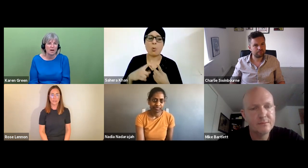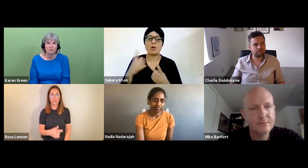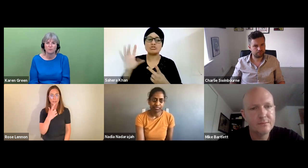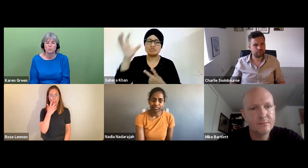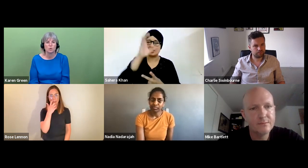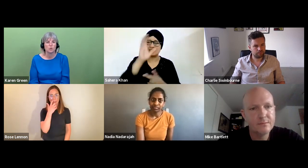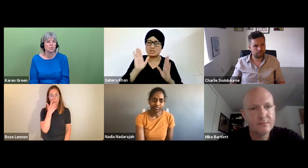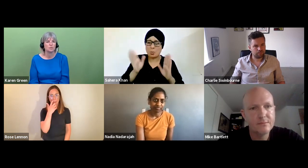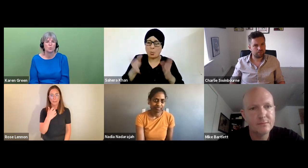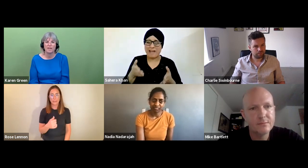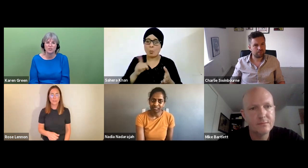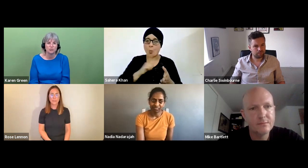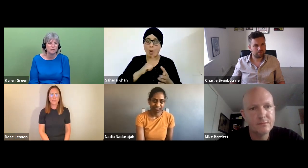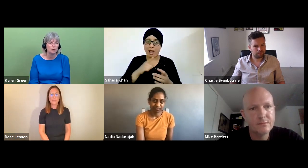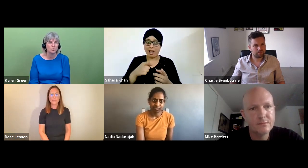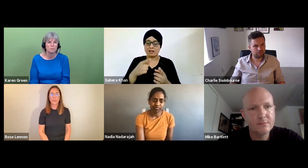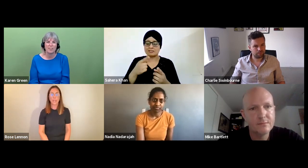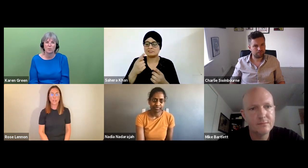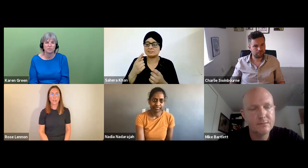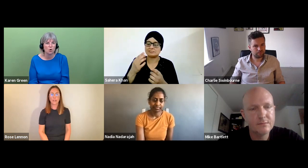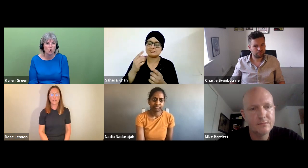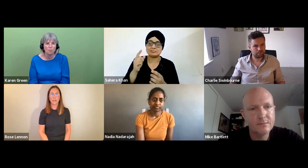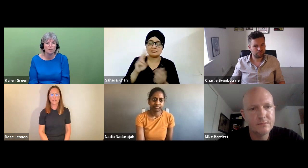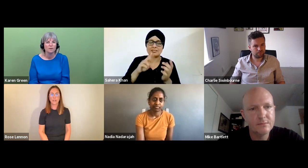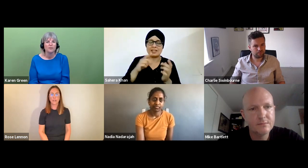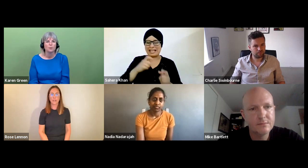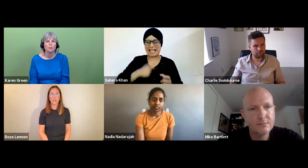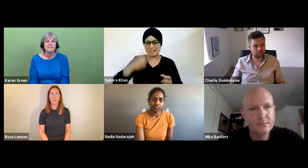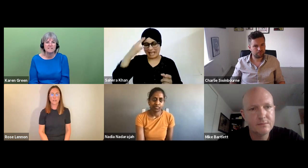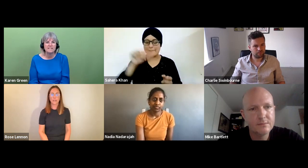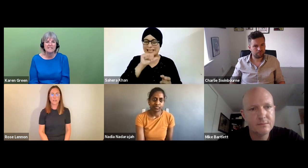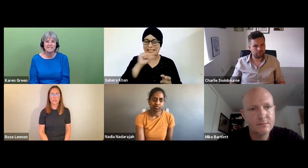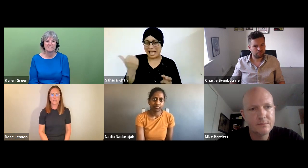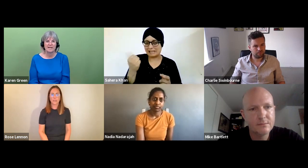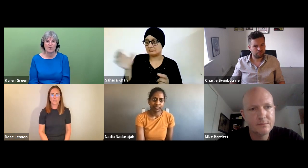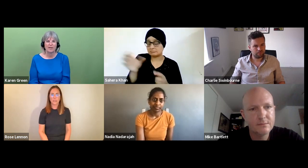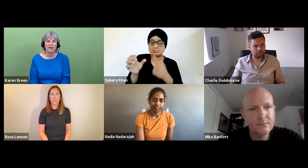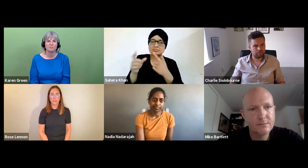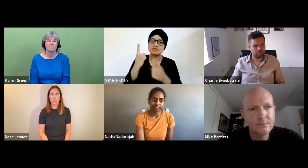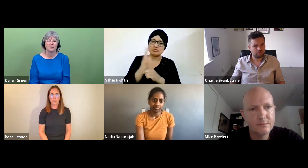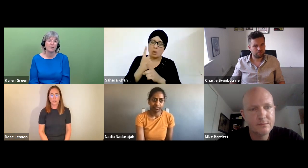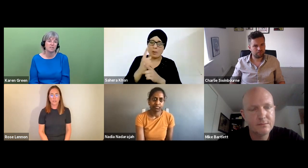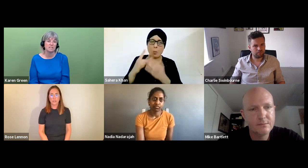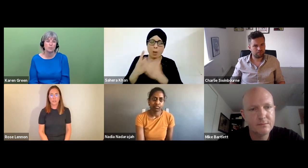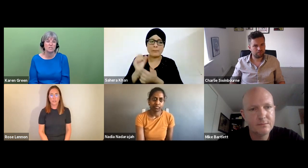background was, what their history was, where they were from. We didn't need to say about that. The character's name was